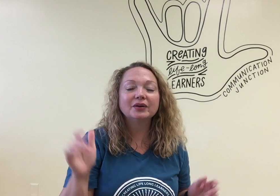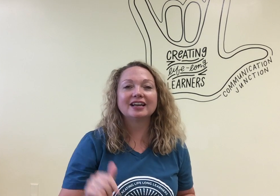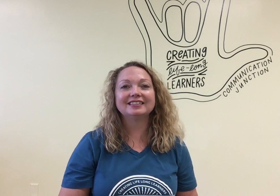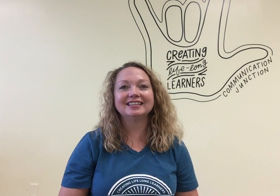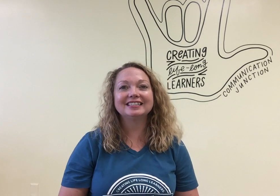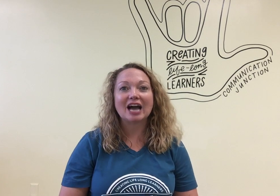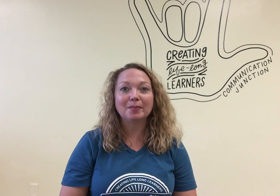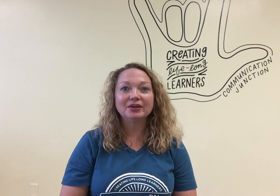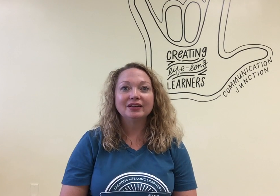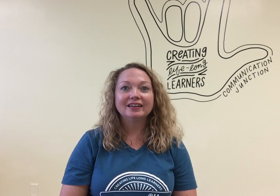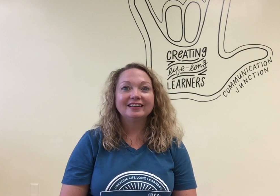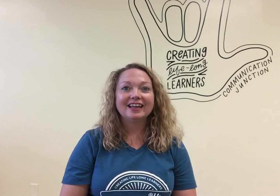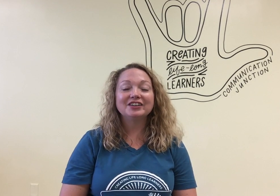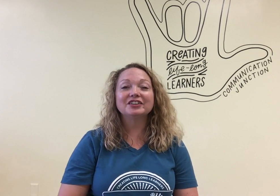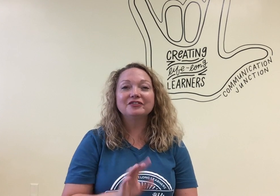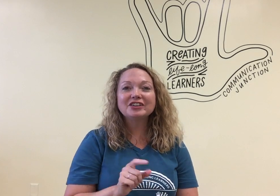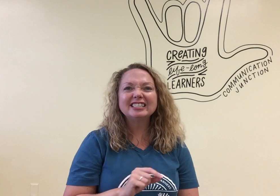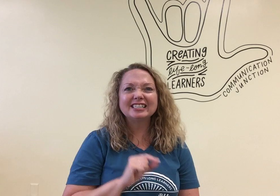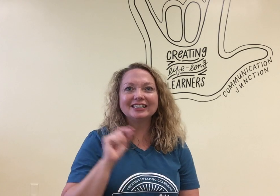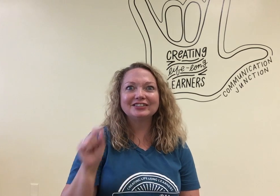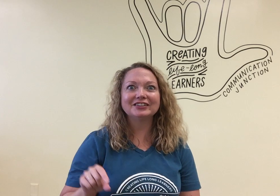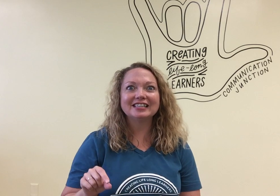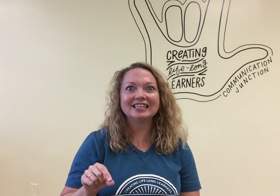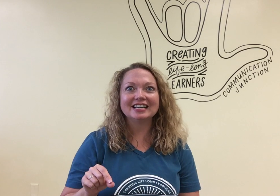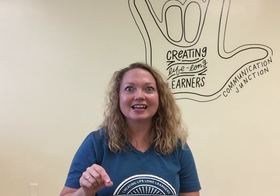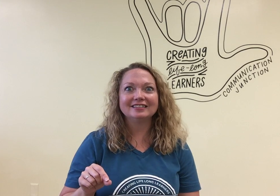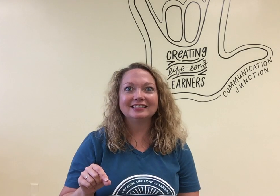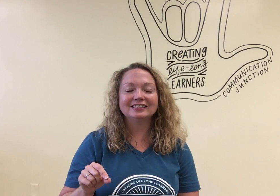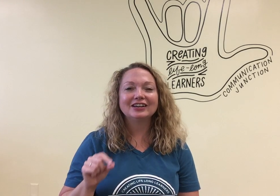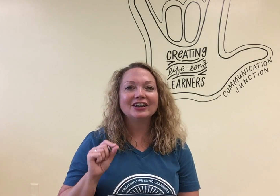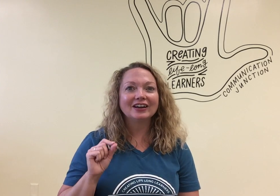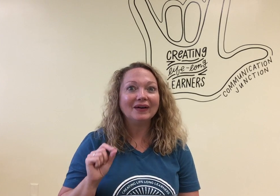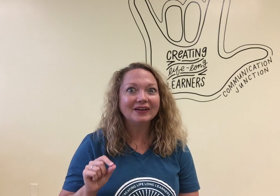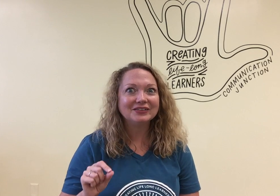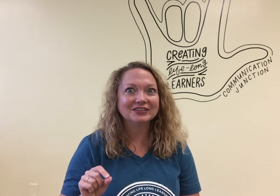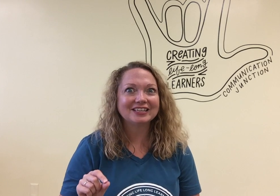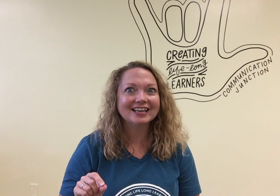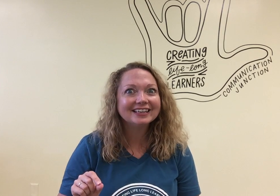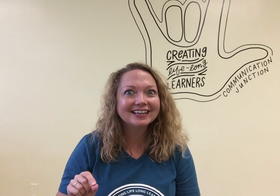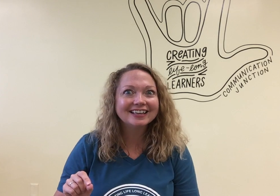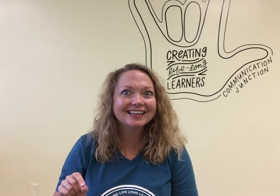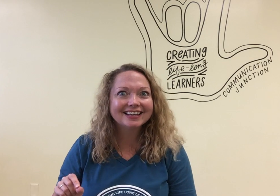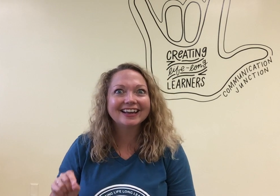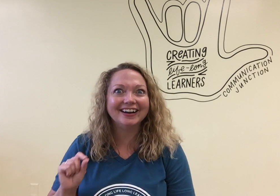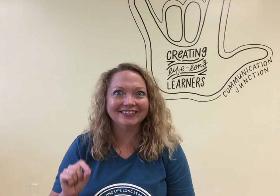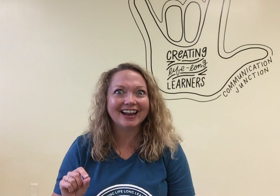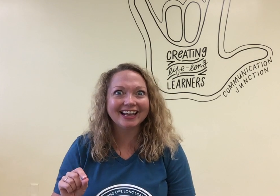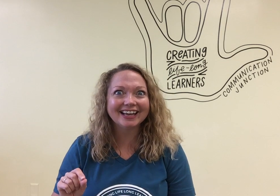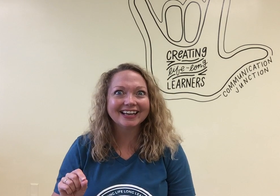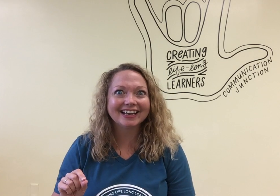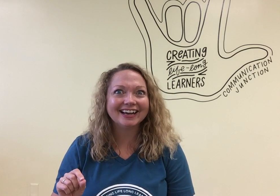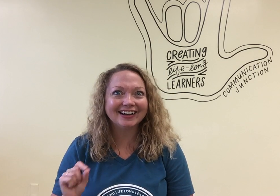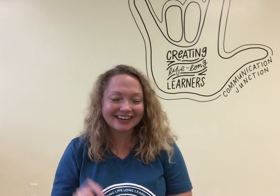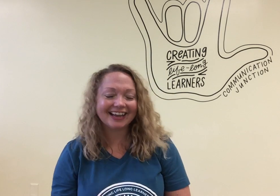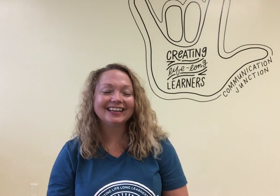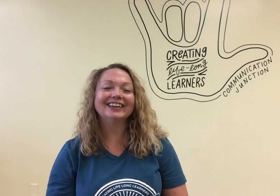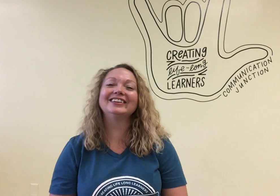I say stop. And you're gonna freeze until I start singing again. Do you understand? Are you ready? Okay, here we go.